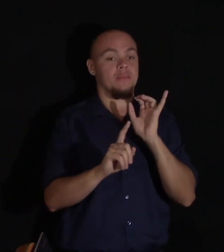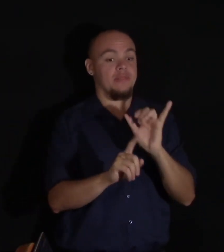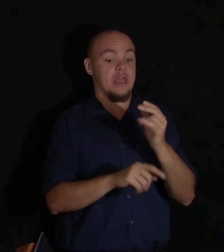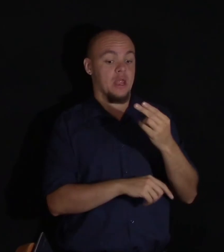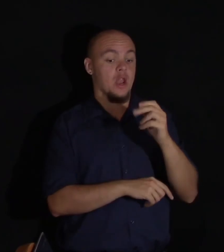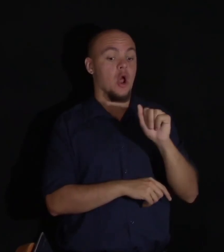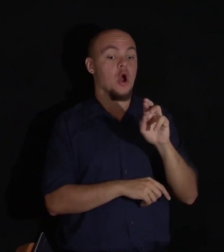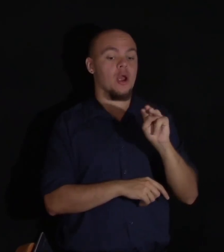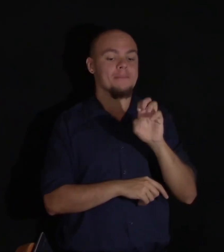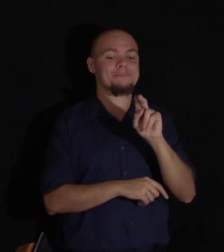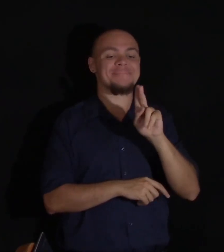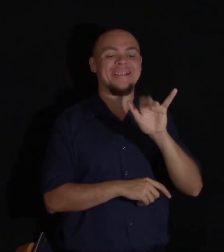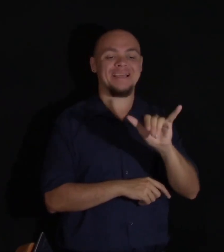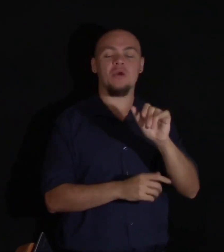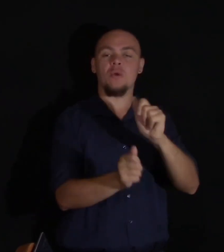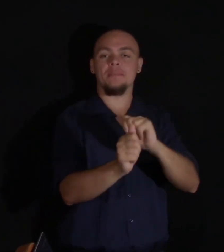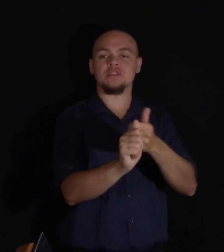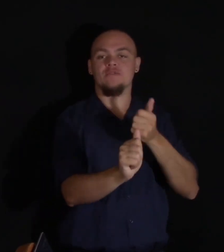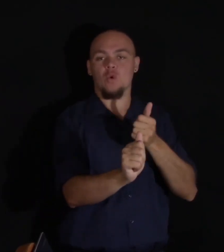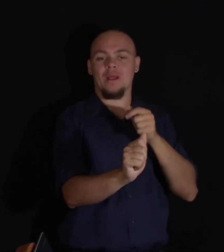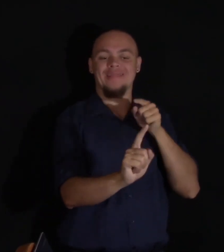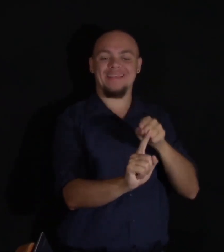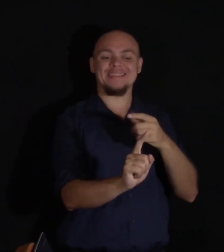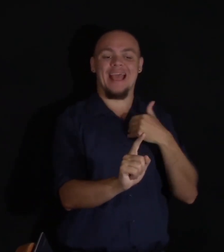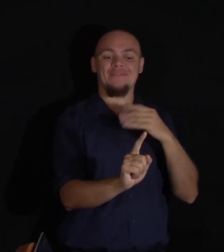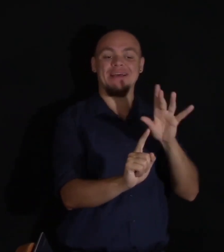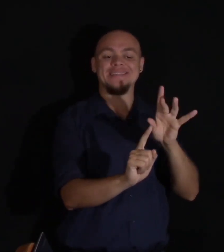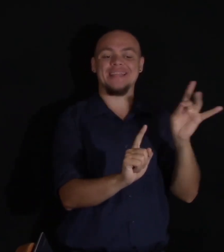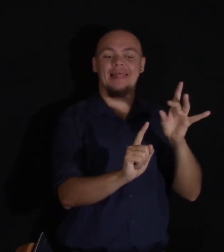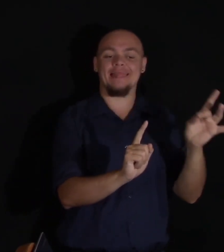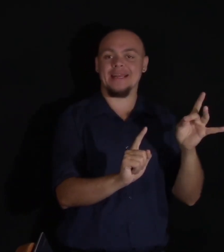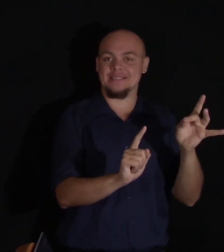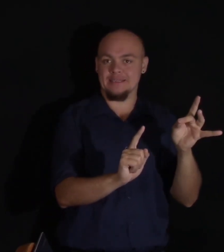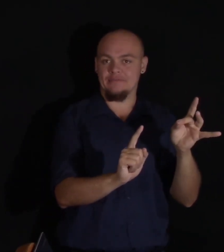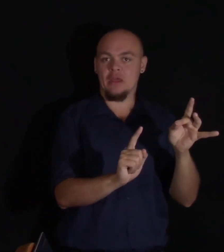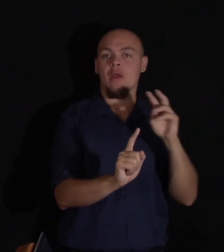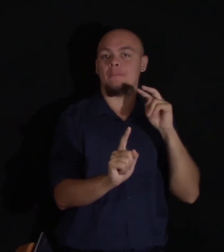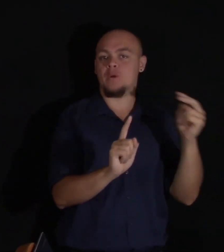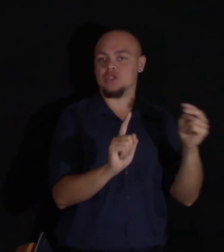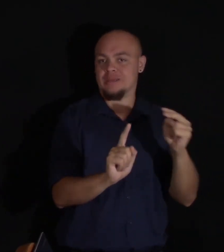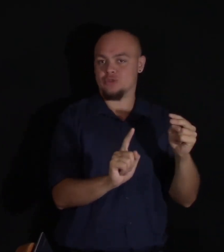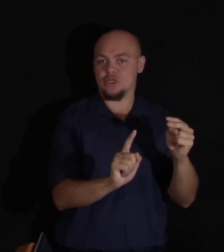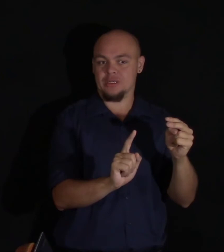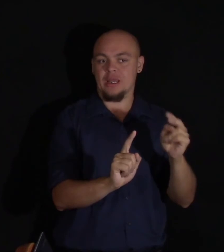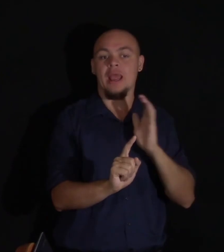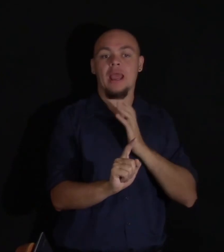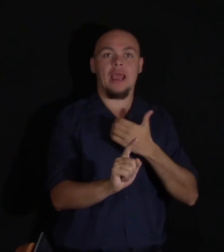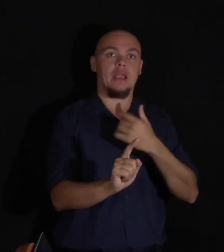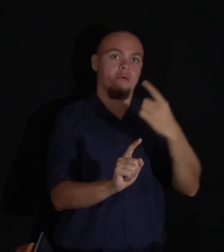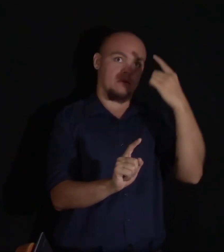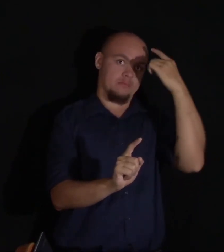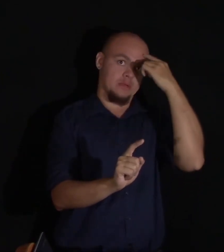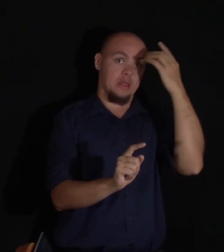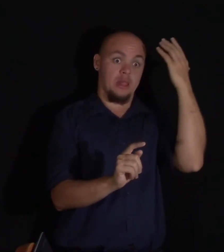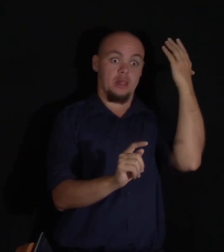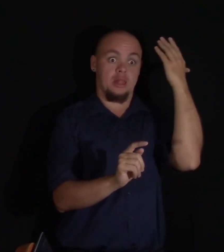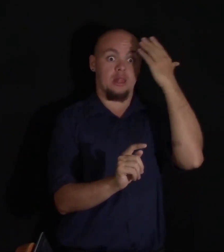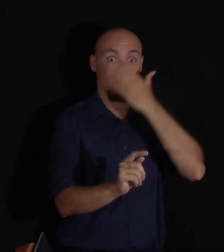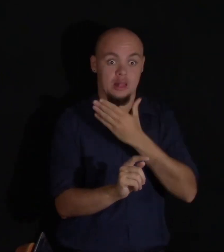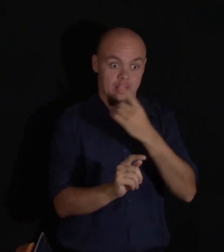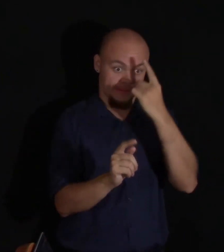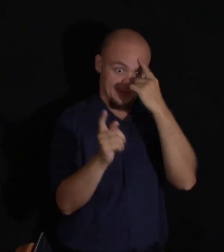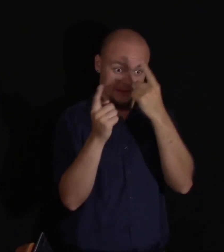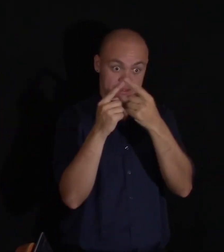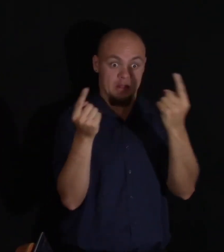harmony because it triggers selective perception. And that makes our mind miss all the contradicting